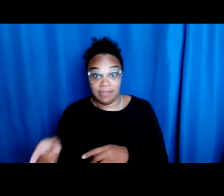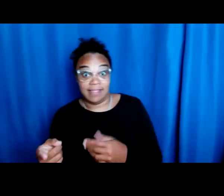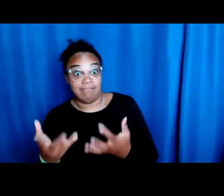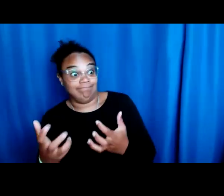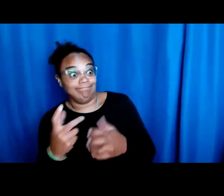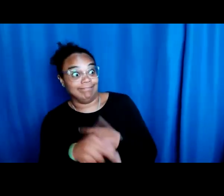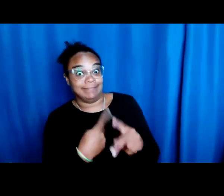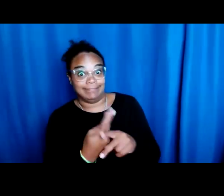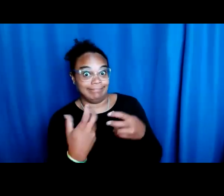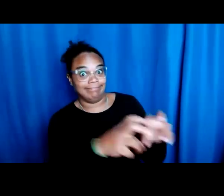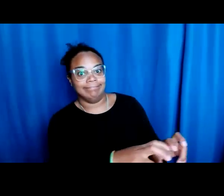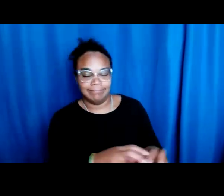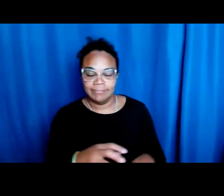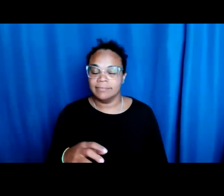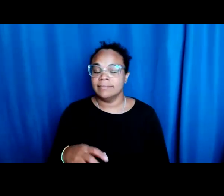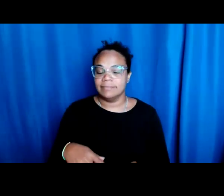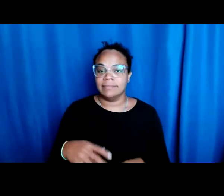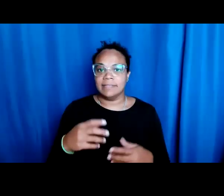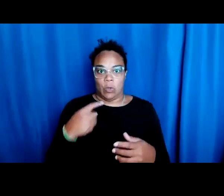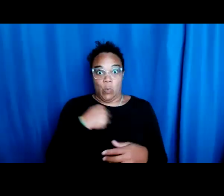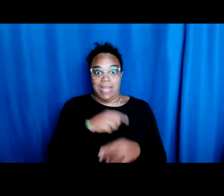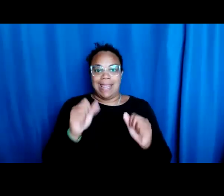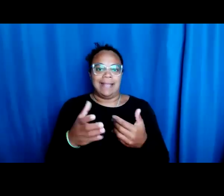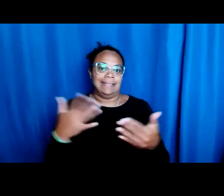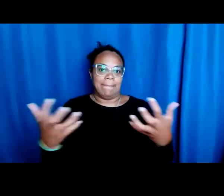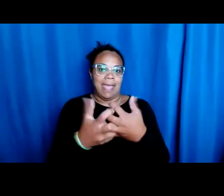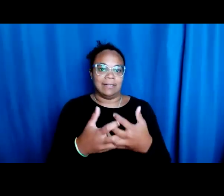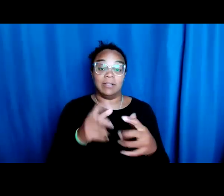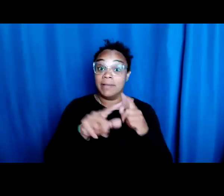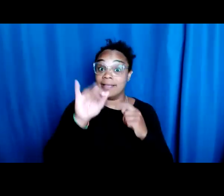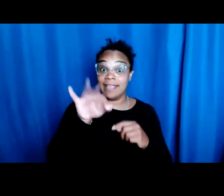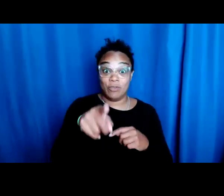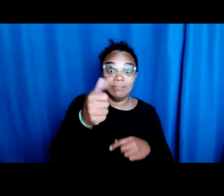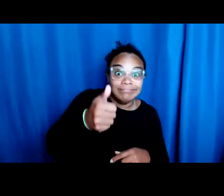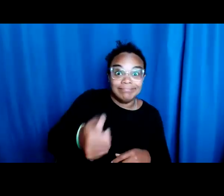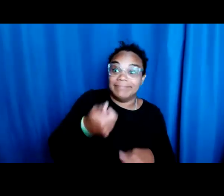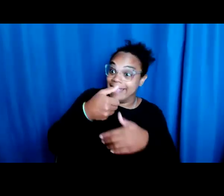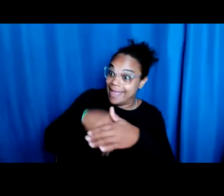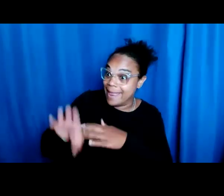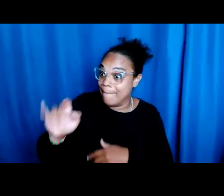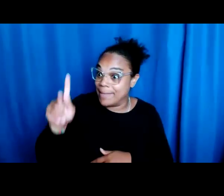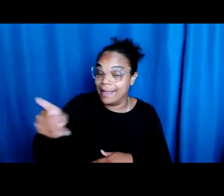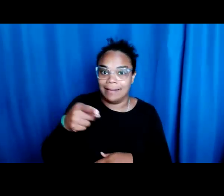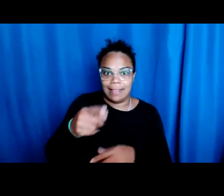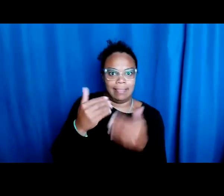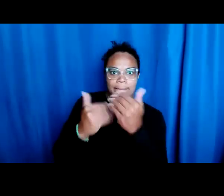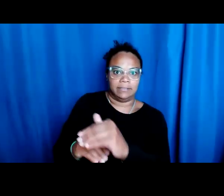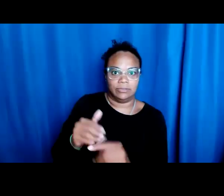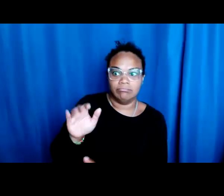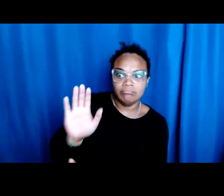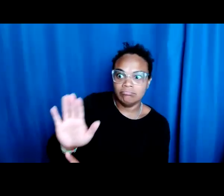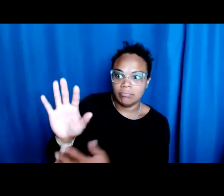Whereas you just walk into a bank, you can only get the products and services that they offer.